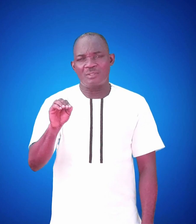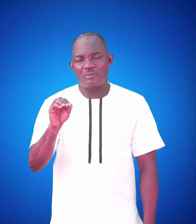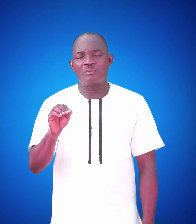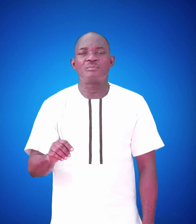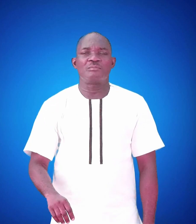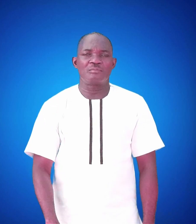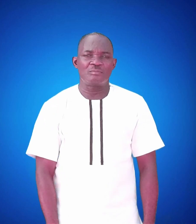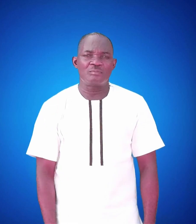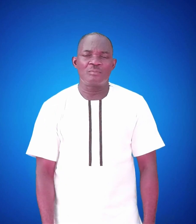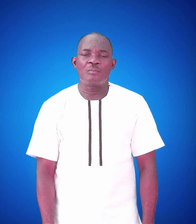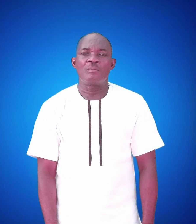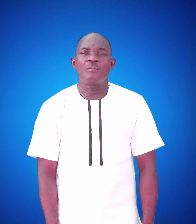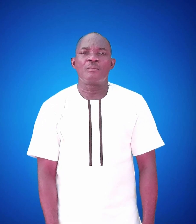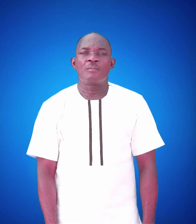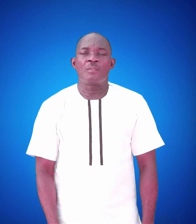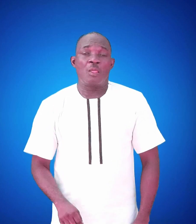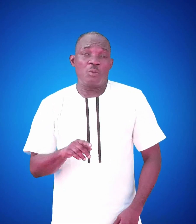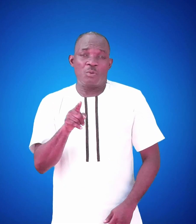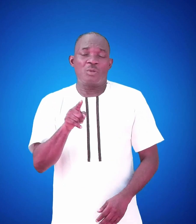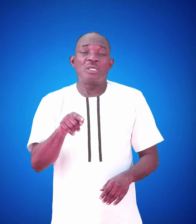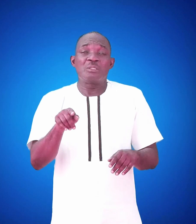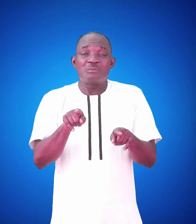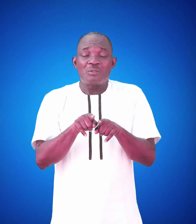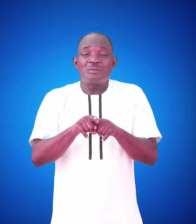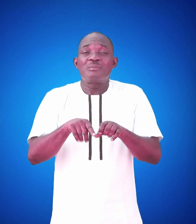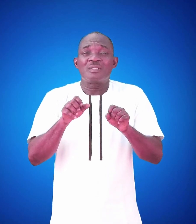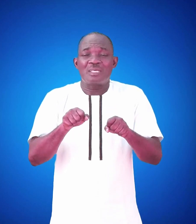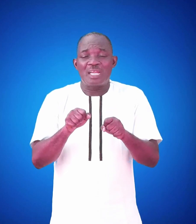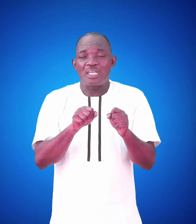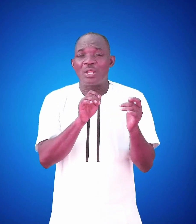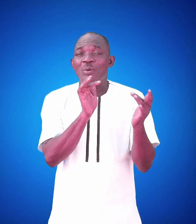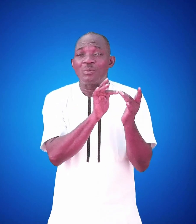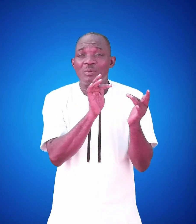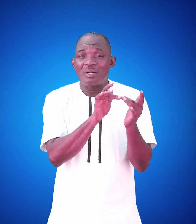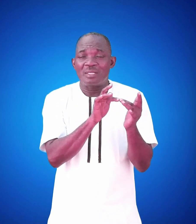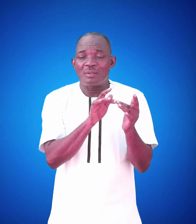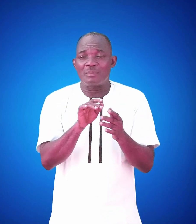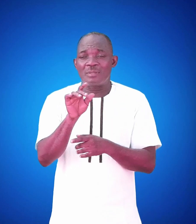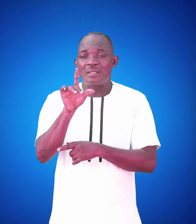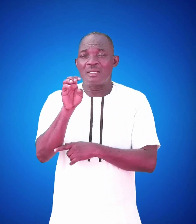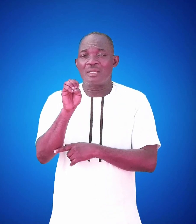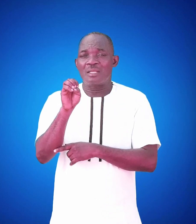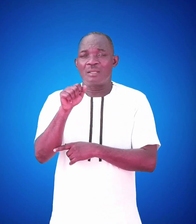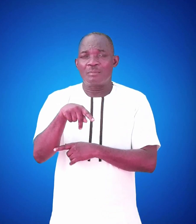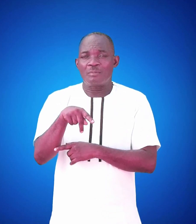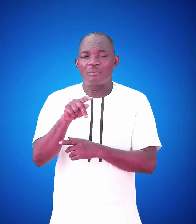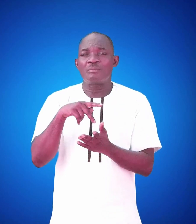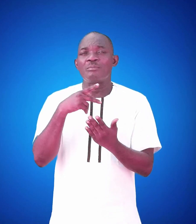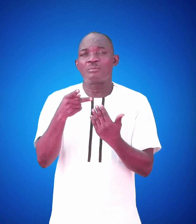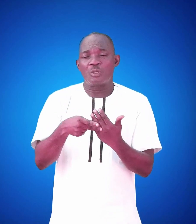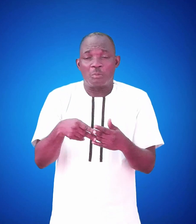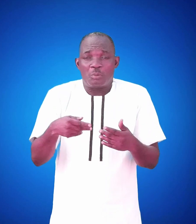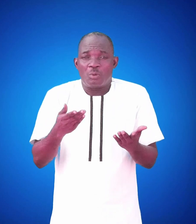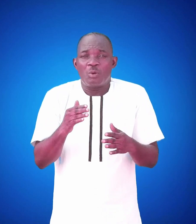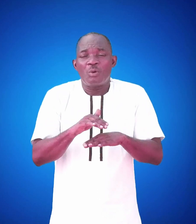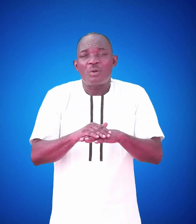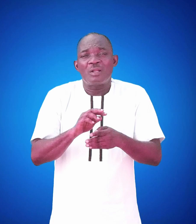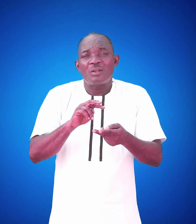900. You can also contact the LEAP program